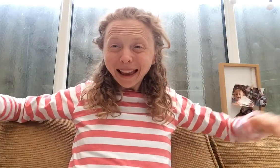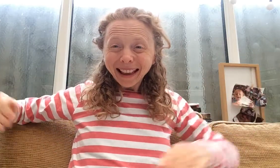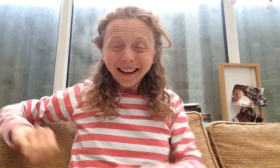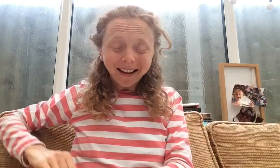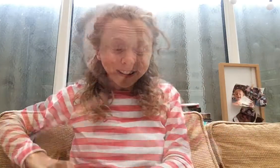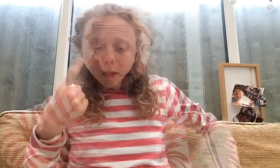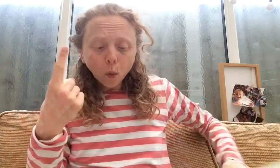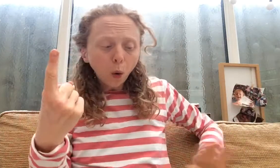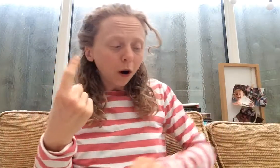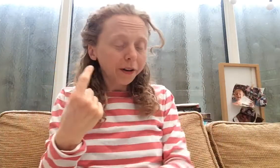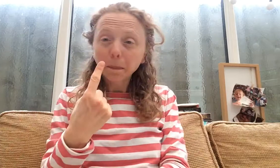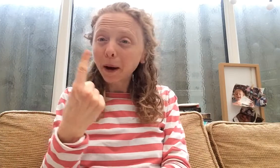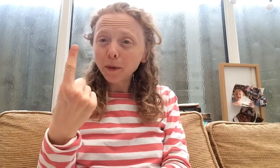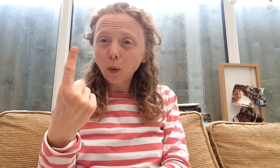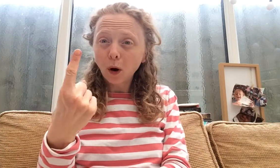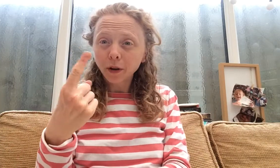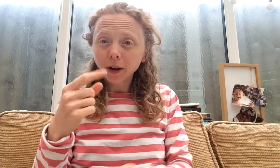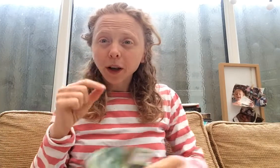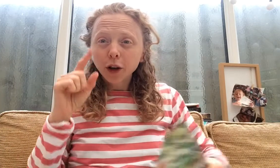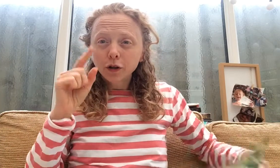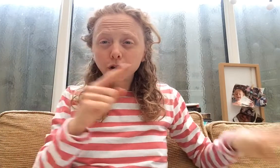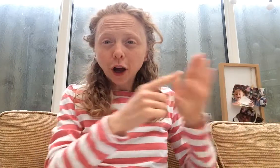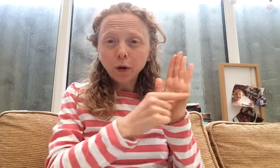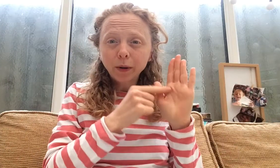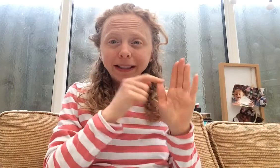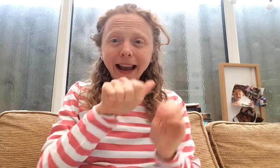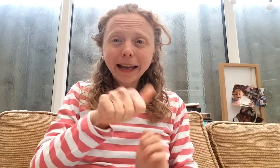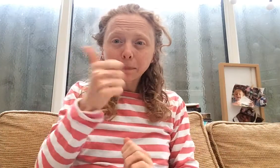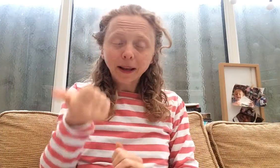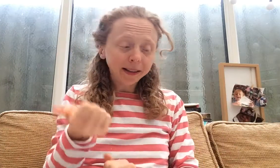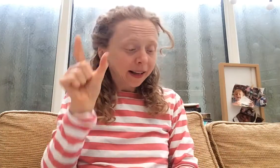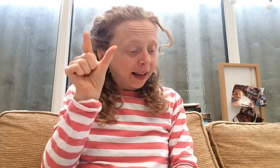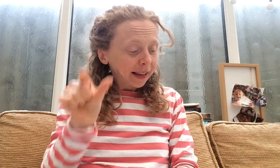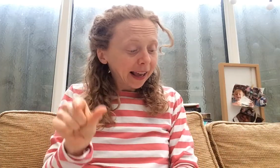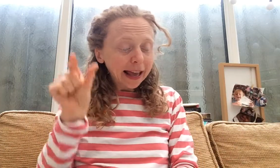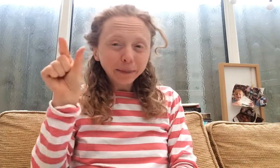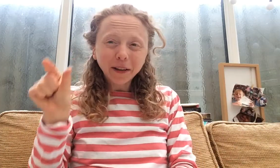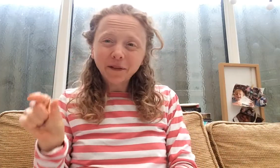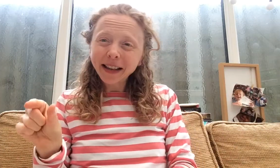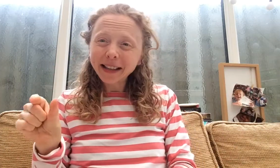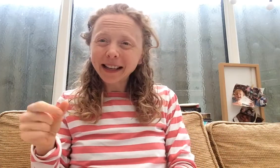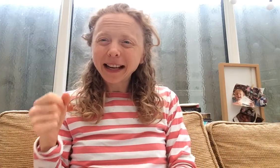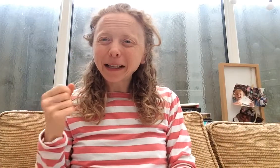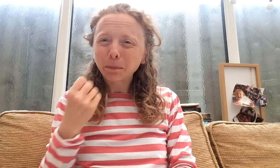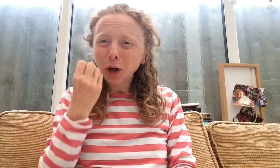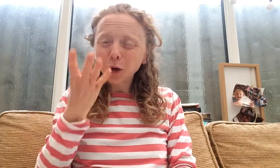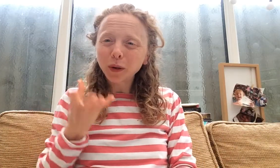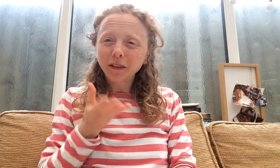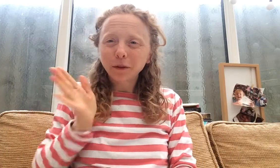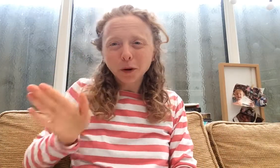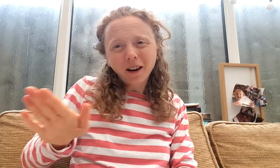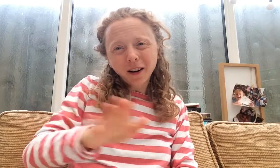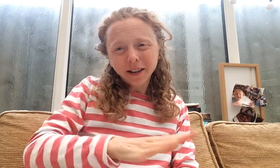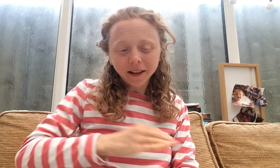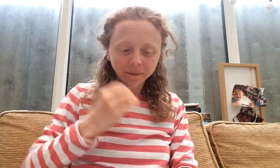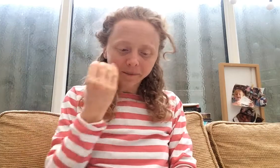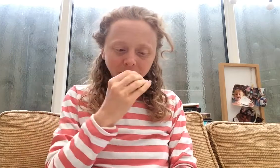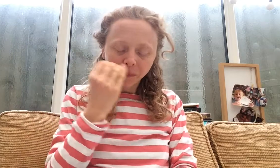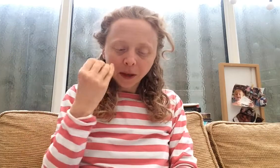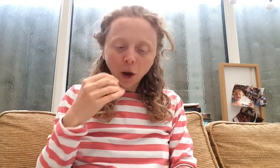bigger. One by one, Joe's neighbours came to visit his beautiful garden.